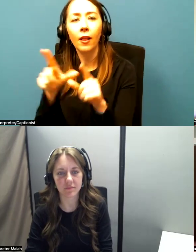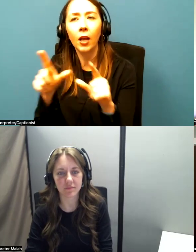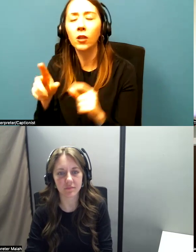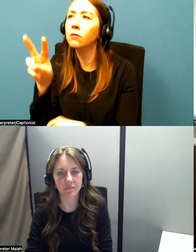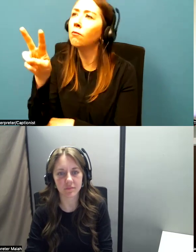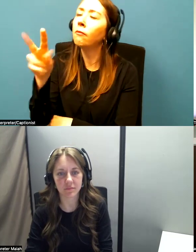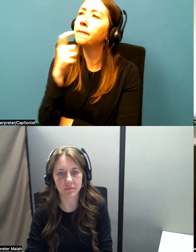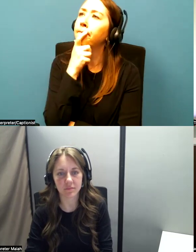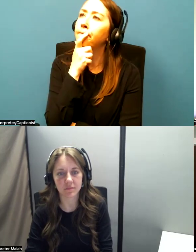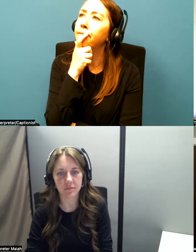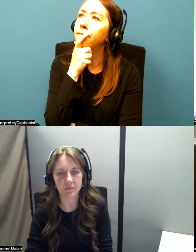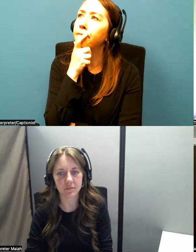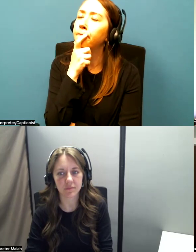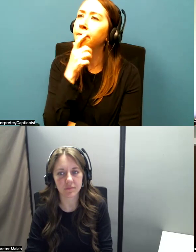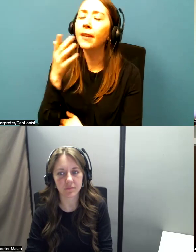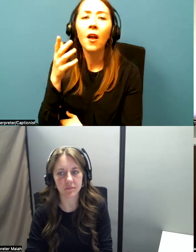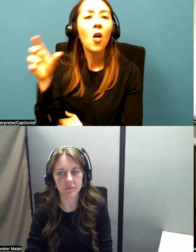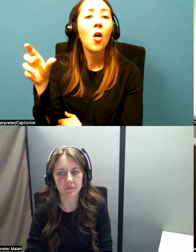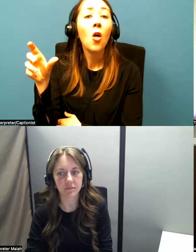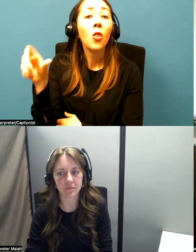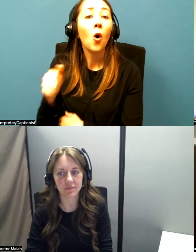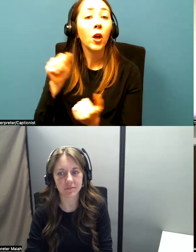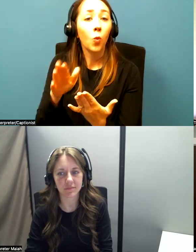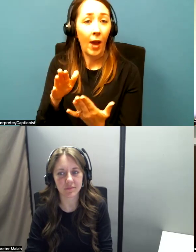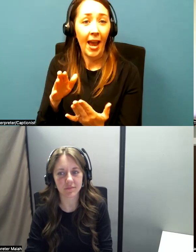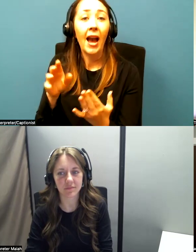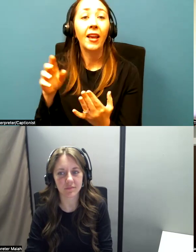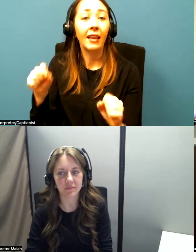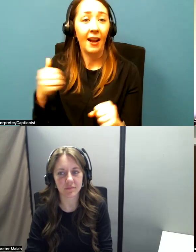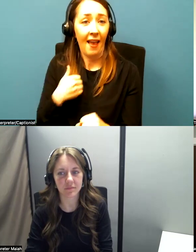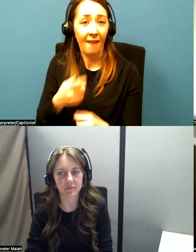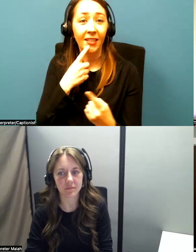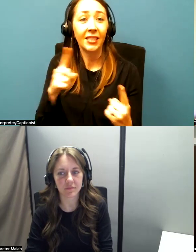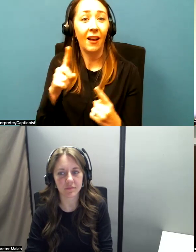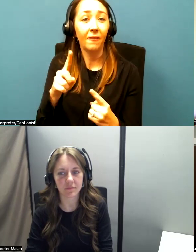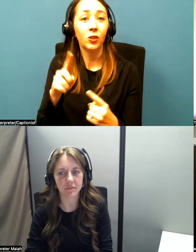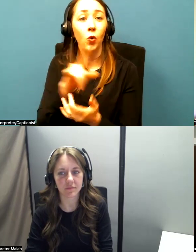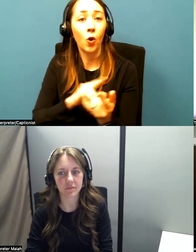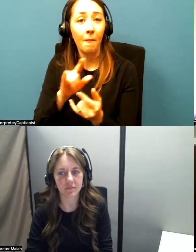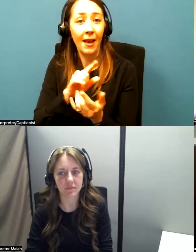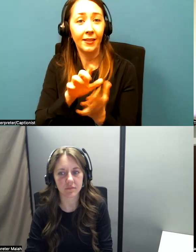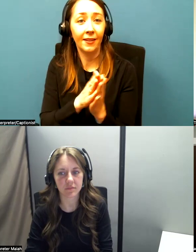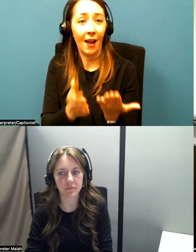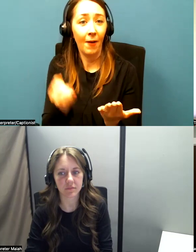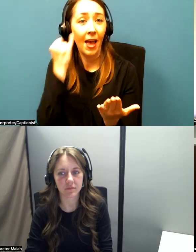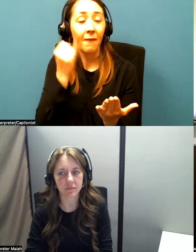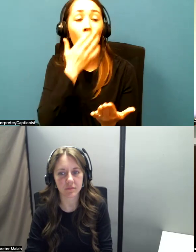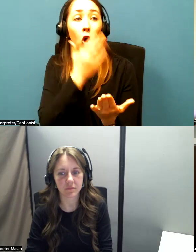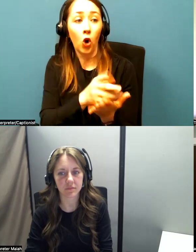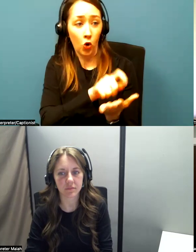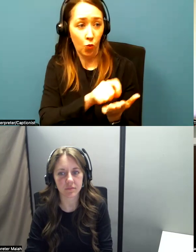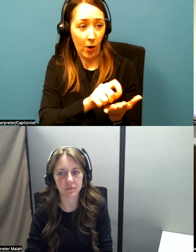said, the only way I would ever have a successful romance novel is if an actually good writer